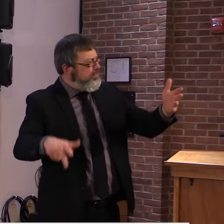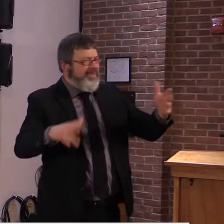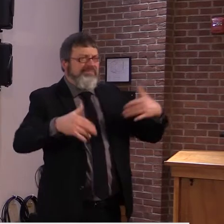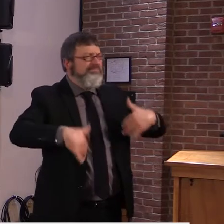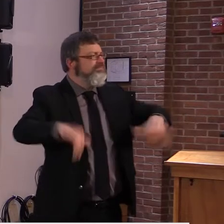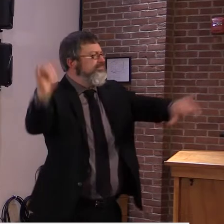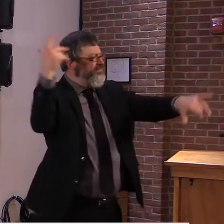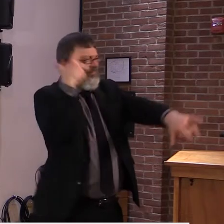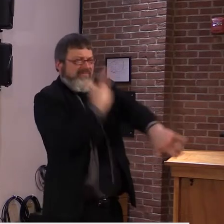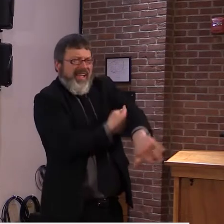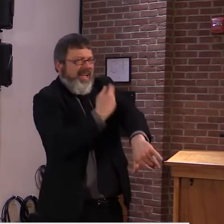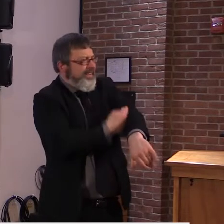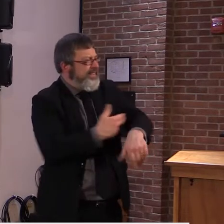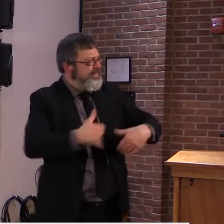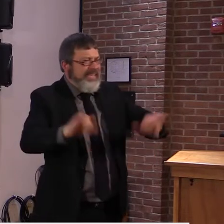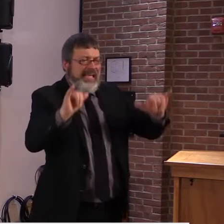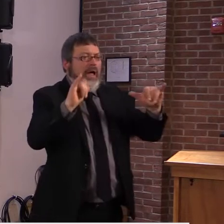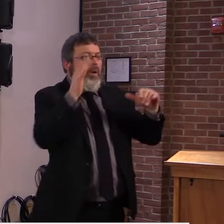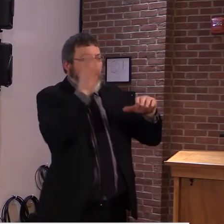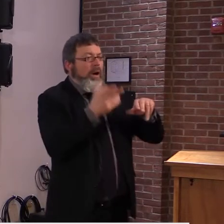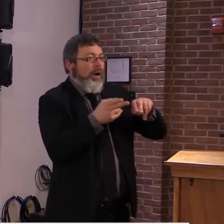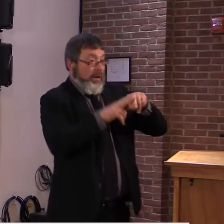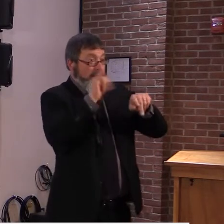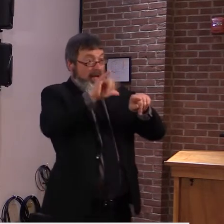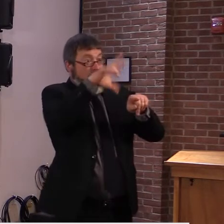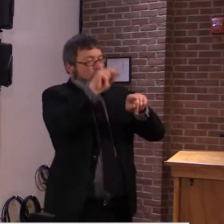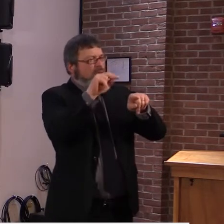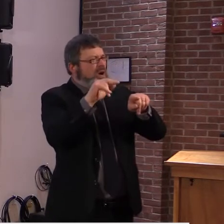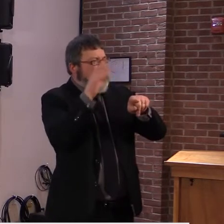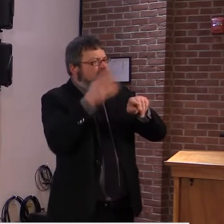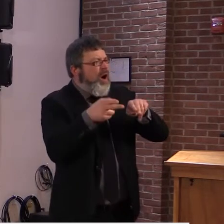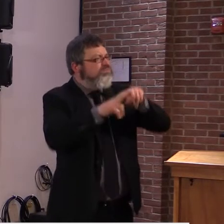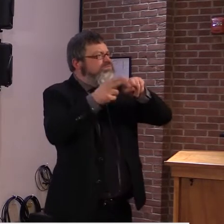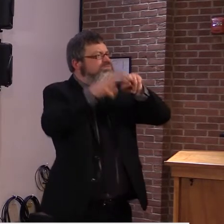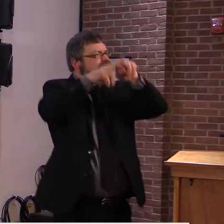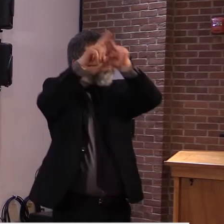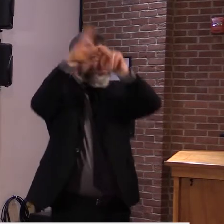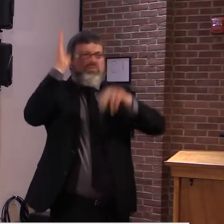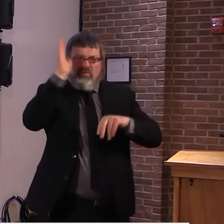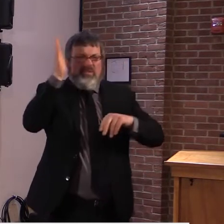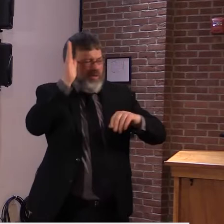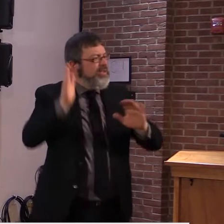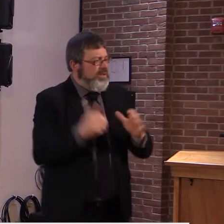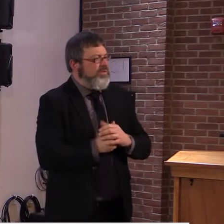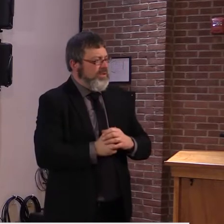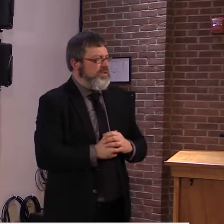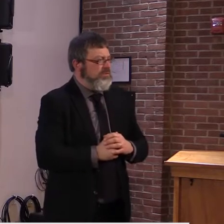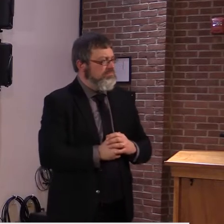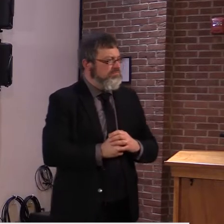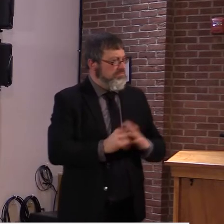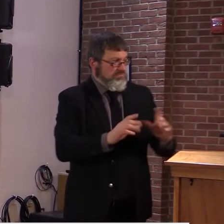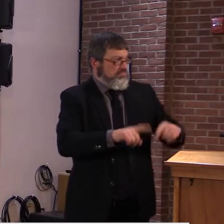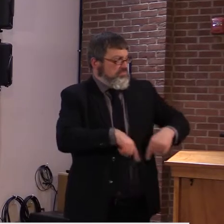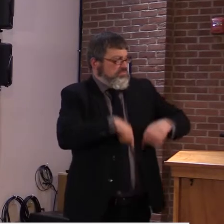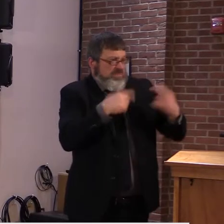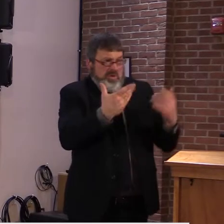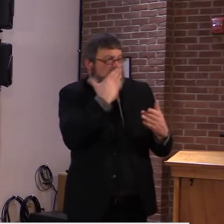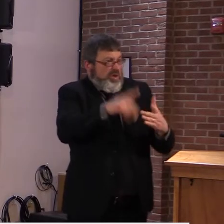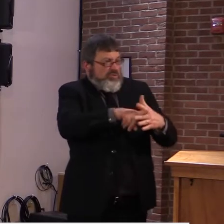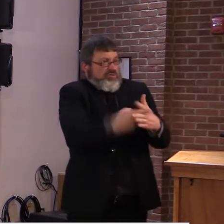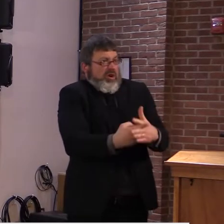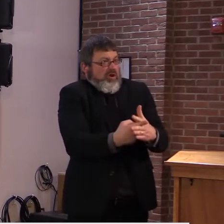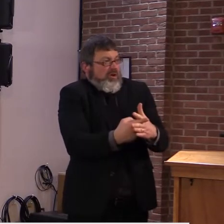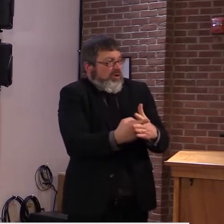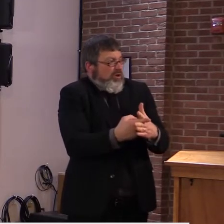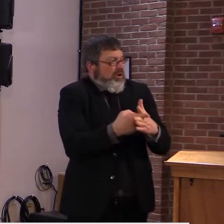more efficient, try and get more productive, and thus far we've done well. And there is some lag time